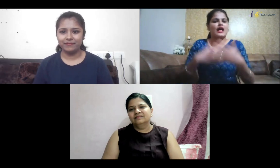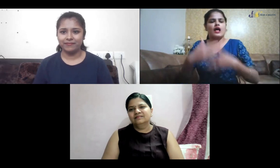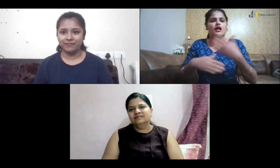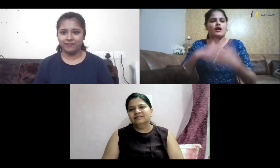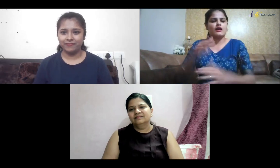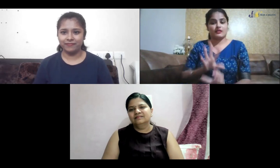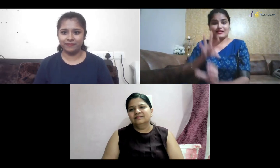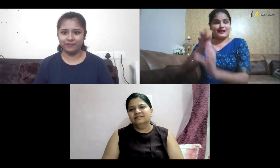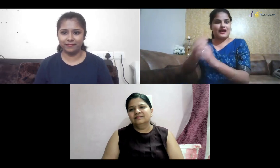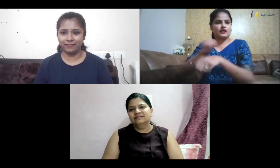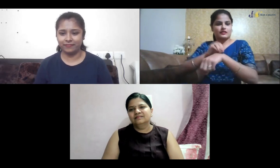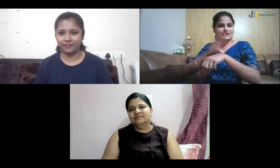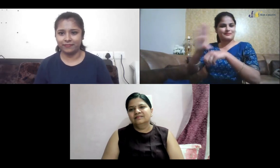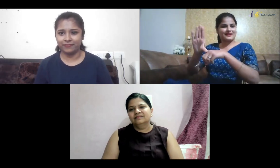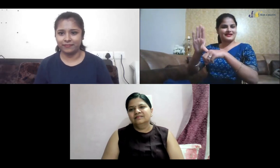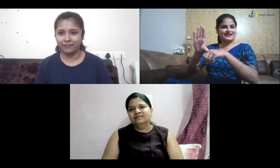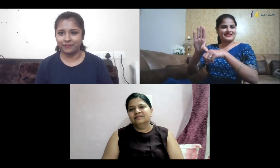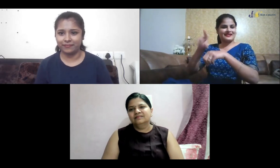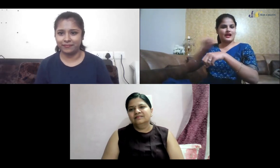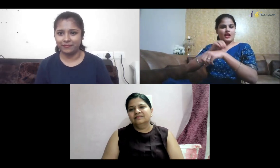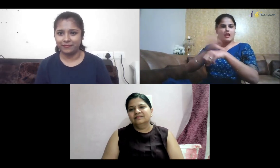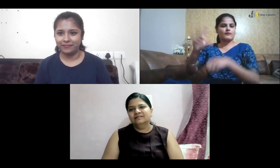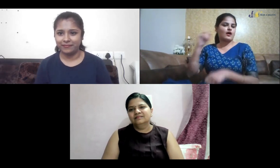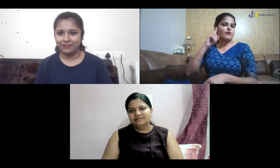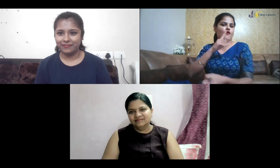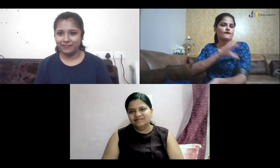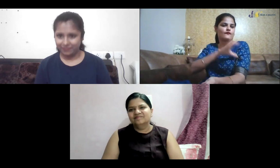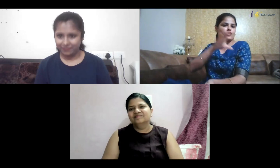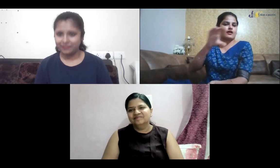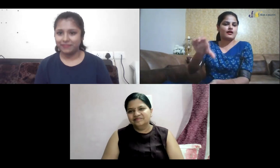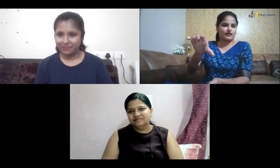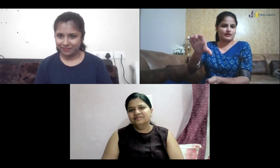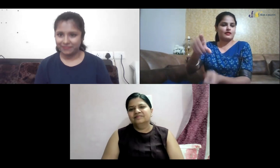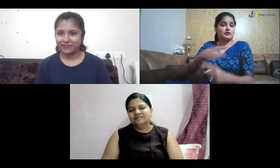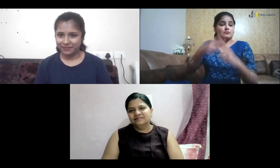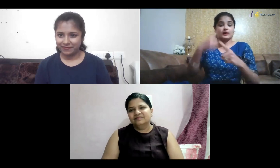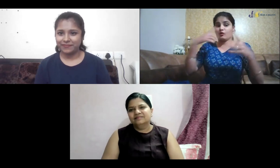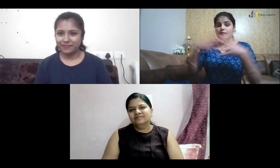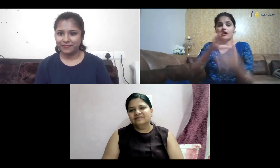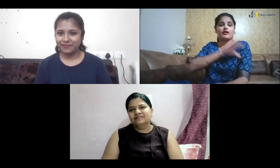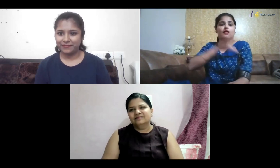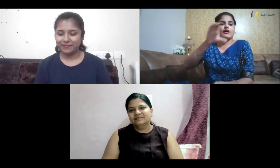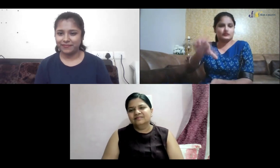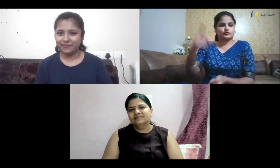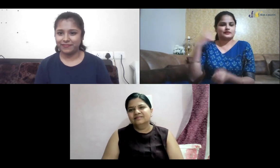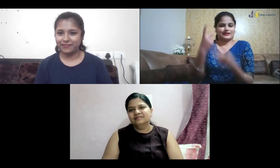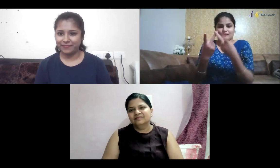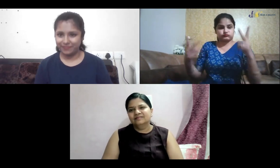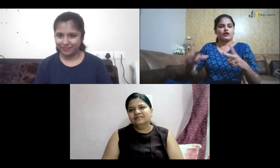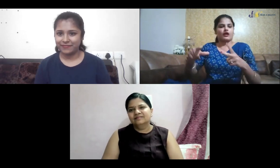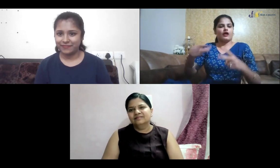aware about my own rights. So I was just, I mean, doing things. So later on, when I heard